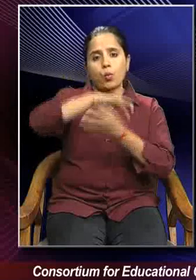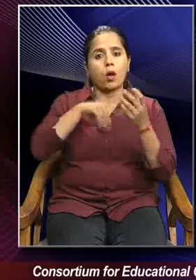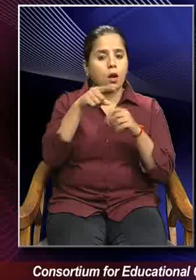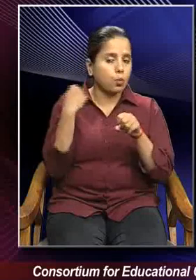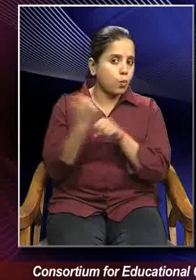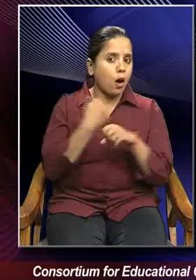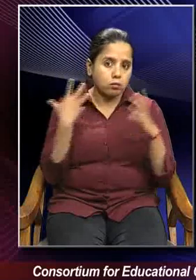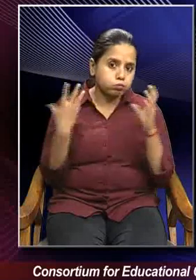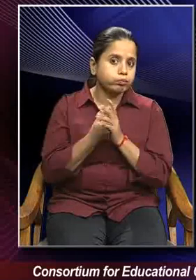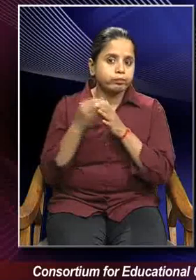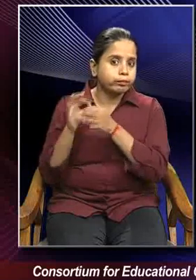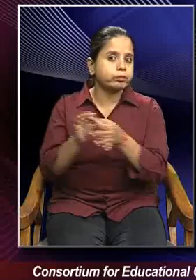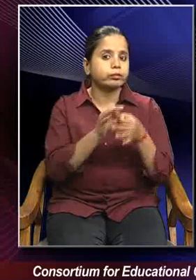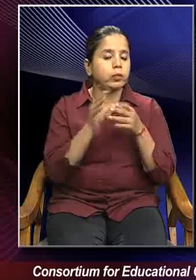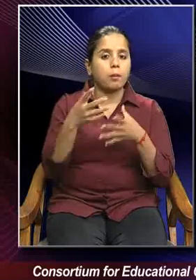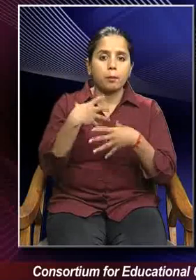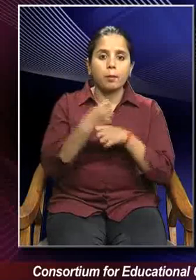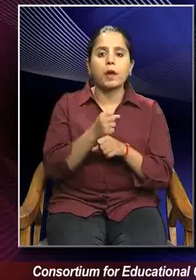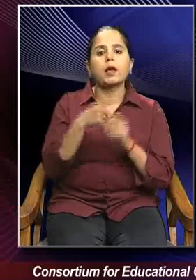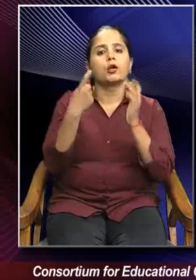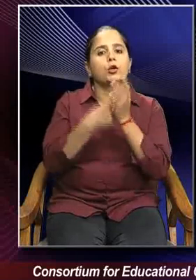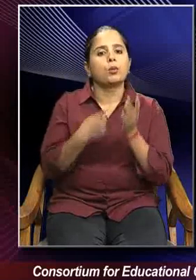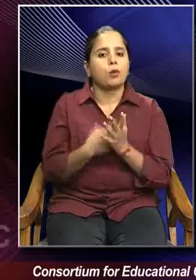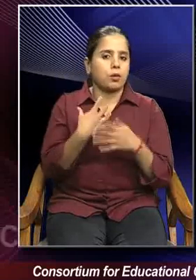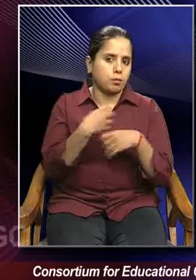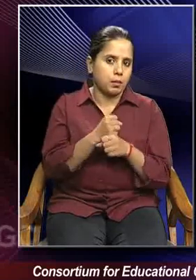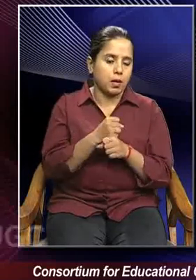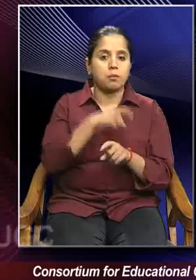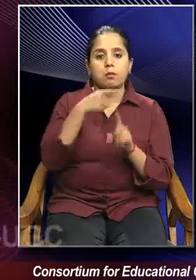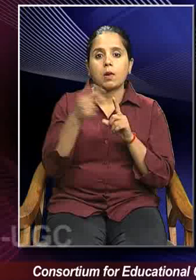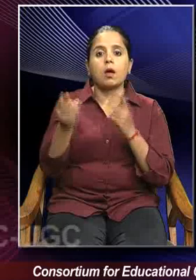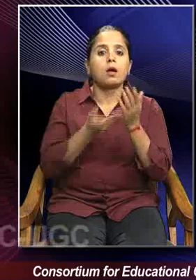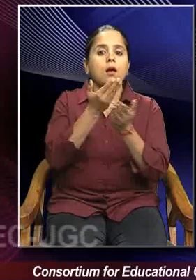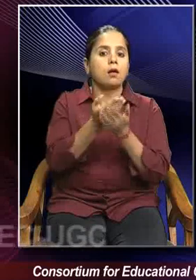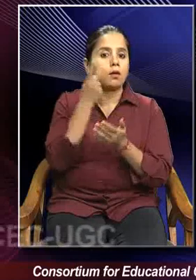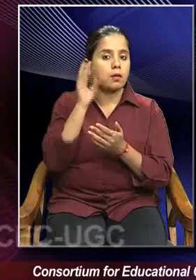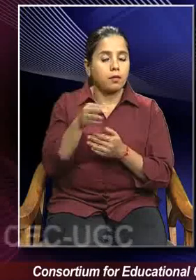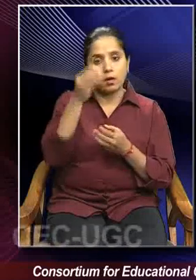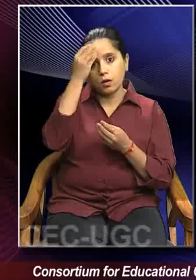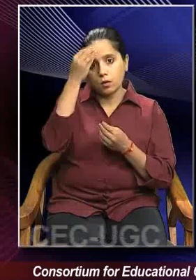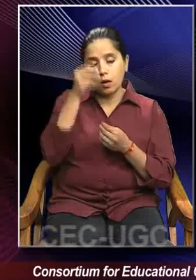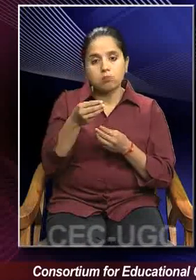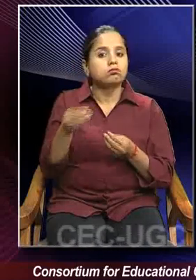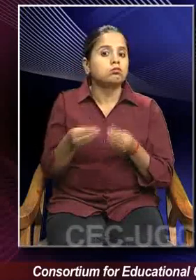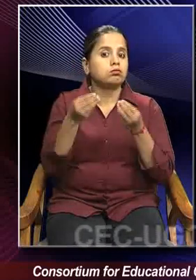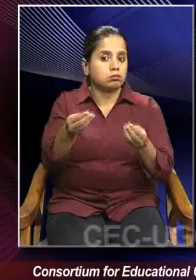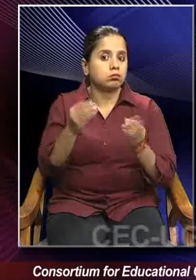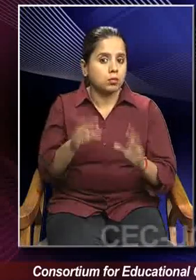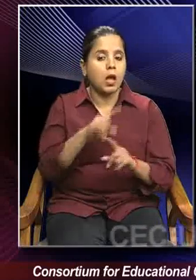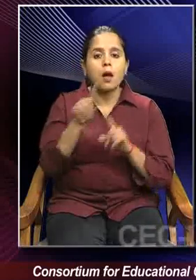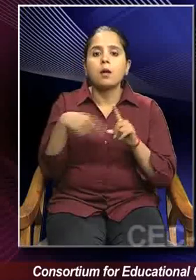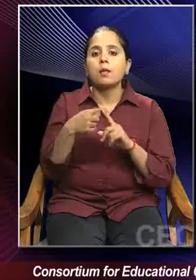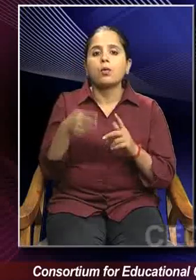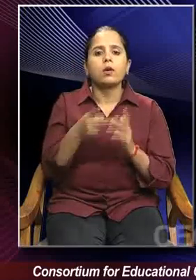together to produce the report, which offers the insightful information about